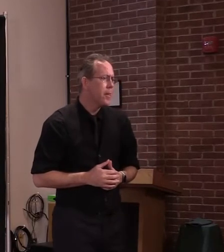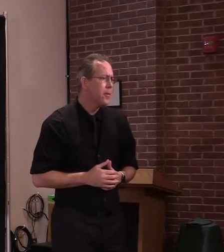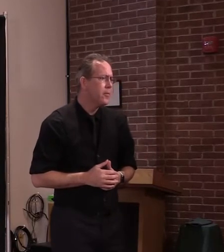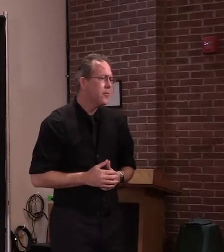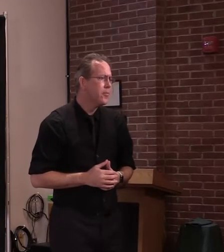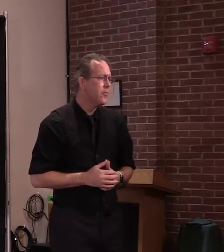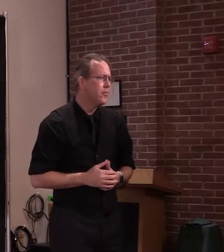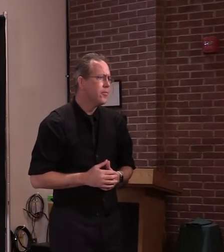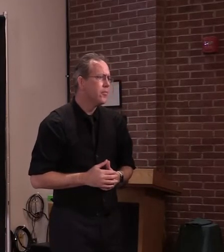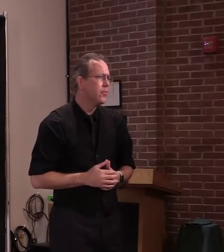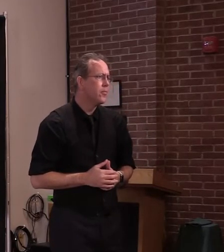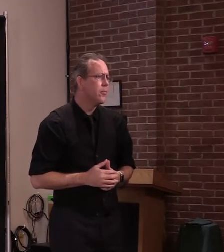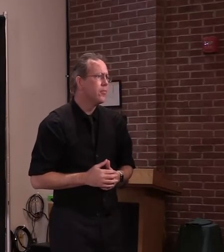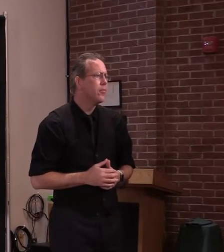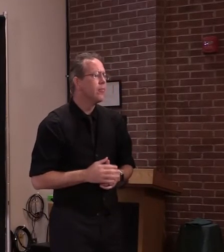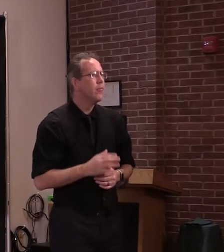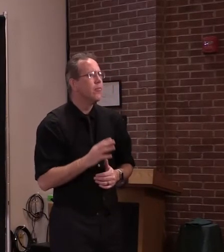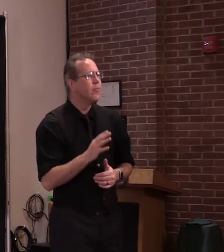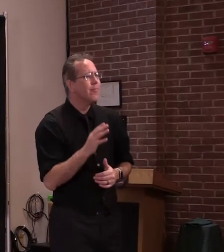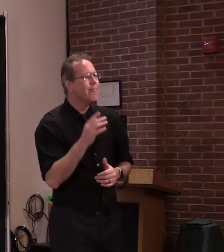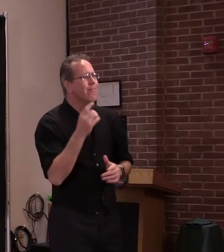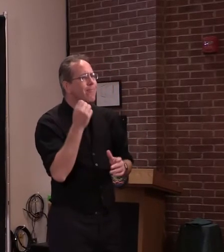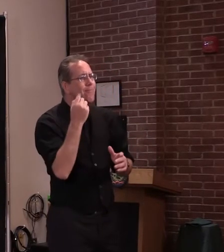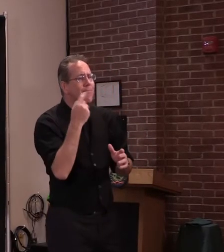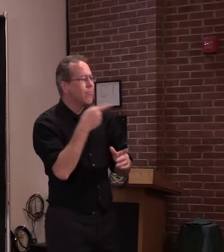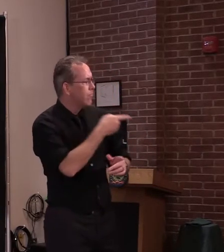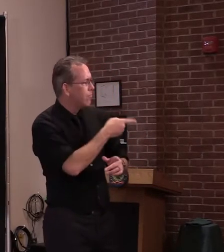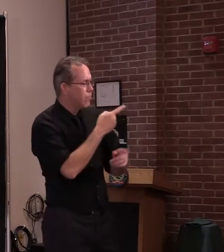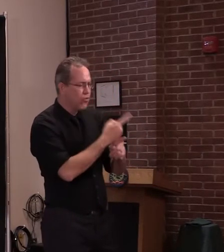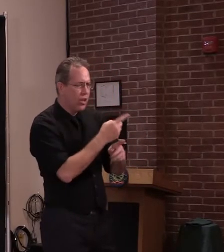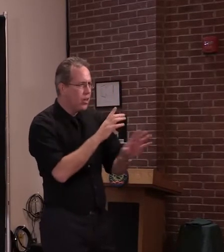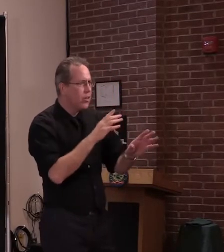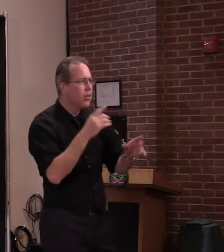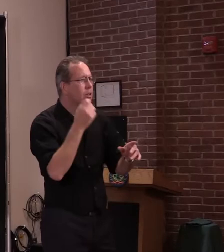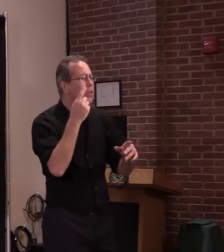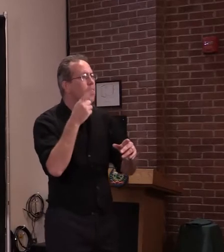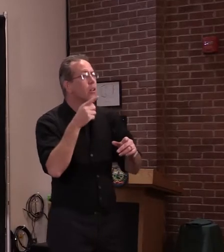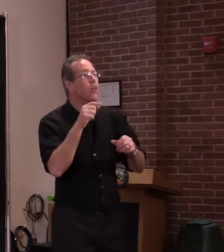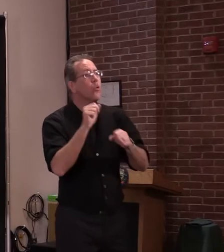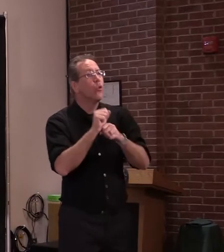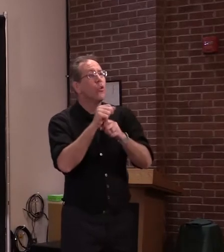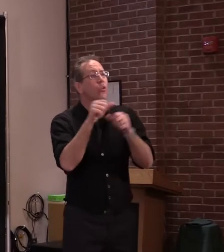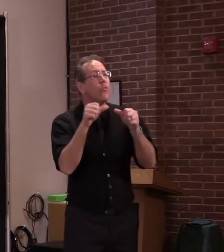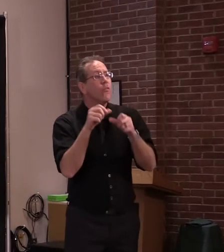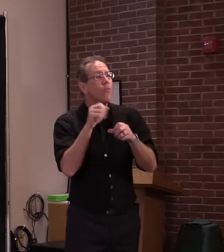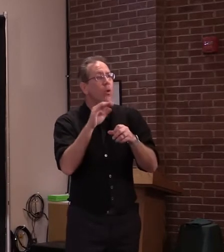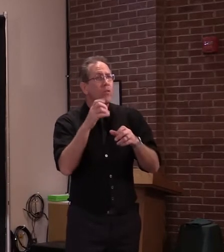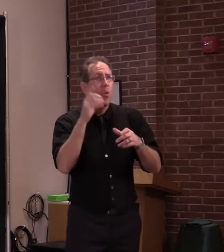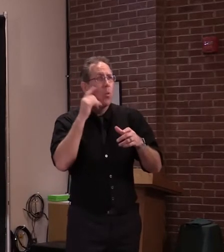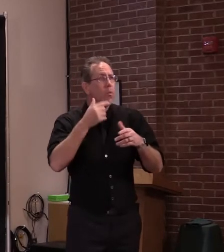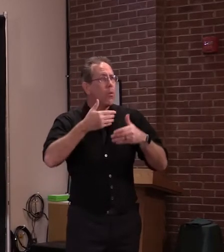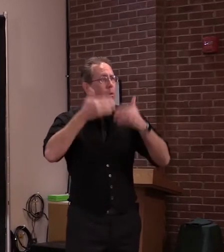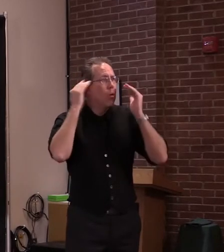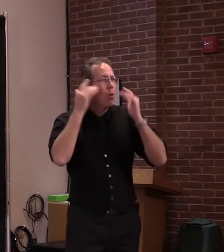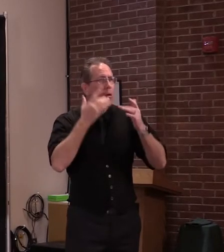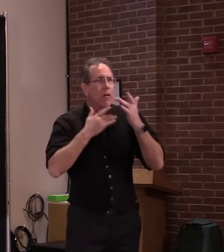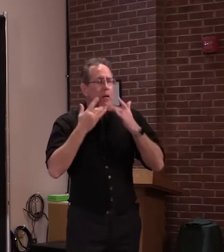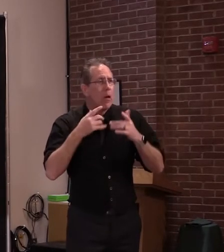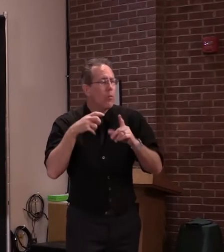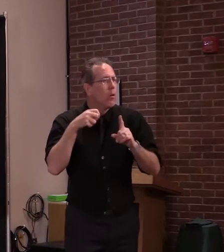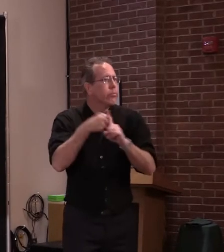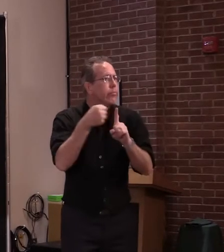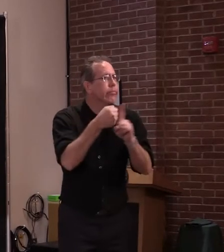yes, there will be impacts on the workforce, hopefully not all at once, because as we've said, there is more